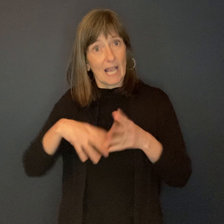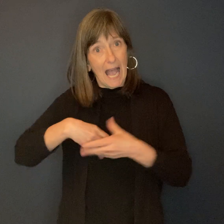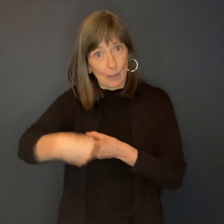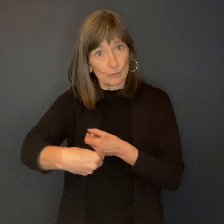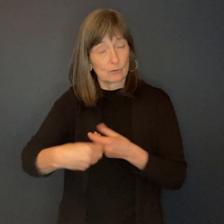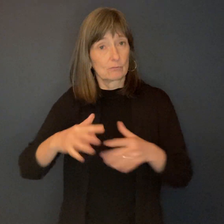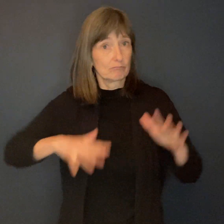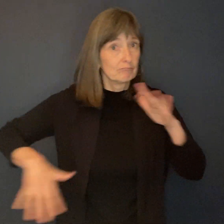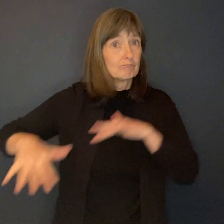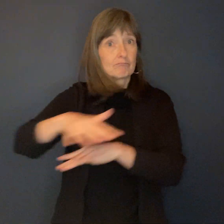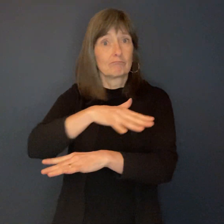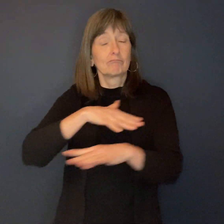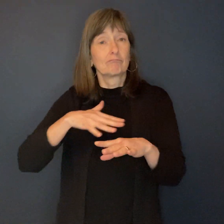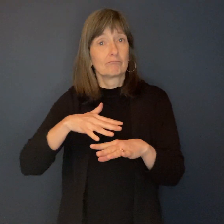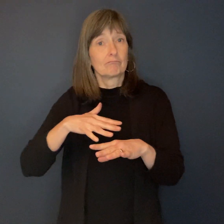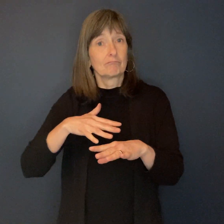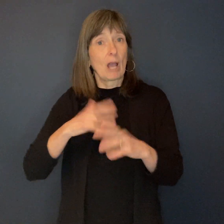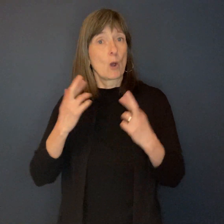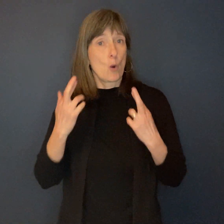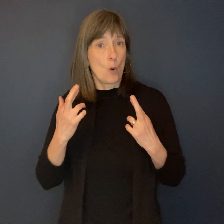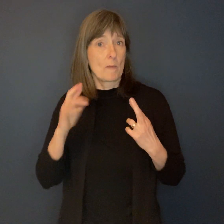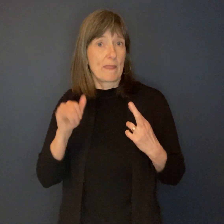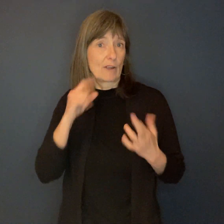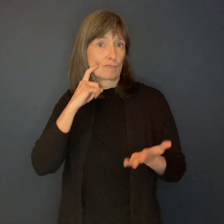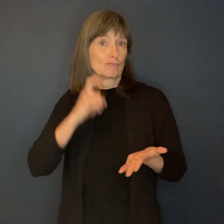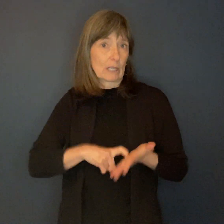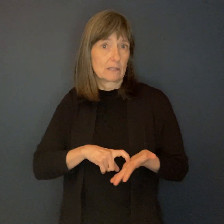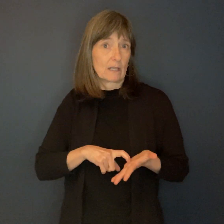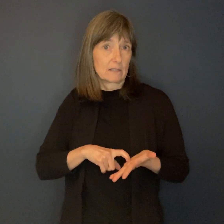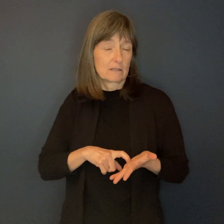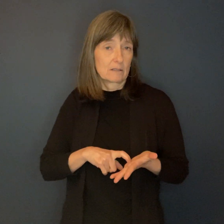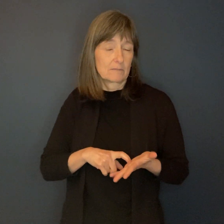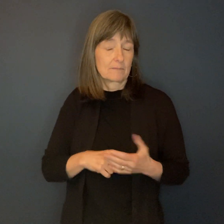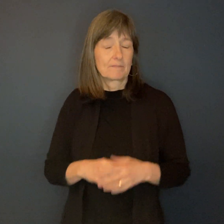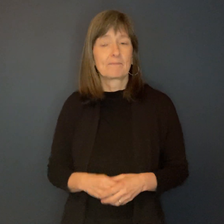magic about the early years in the